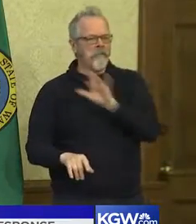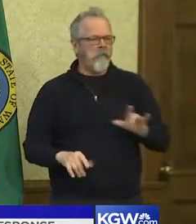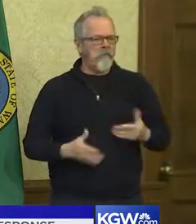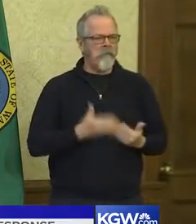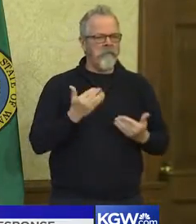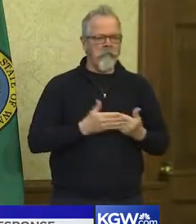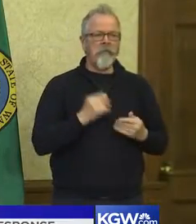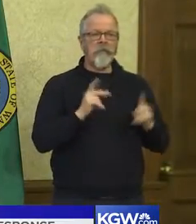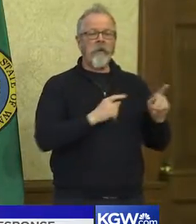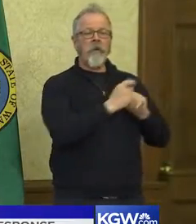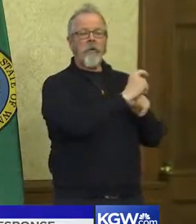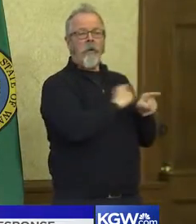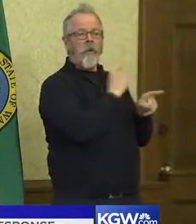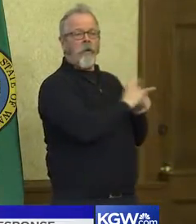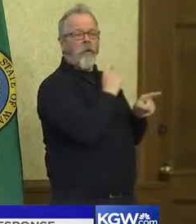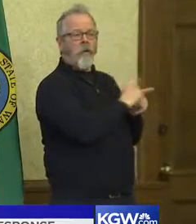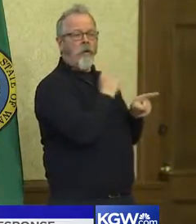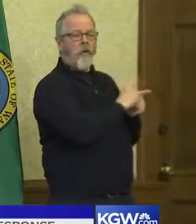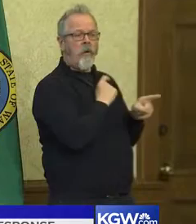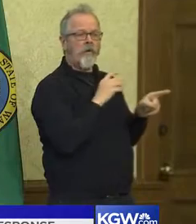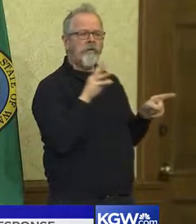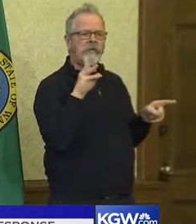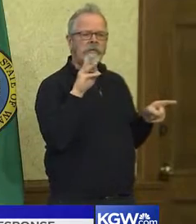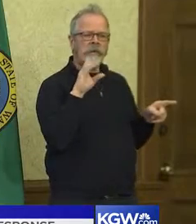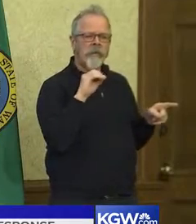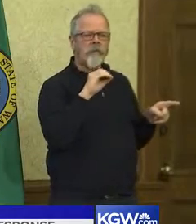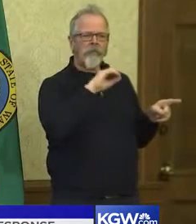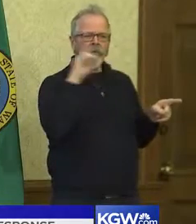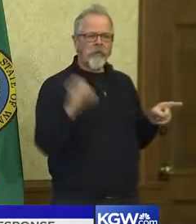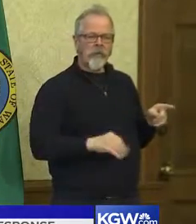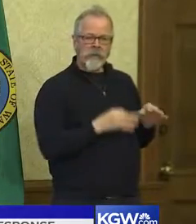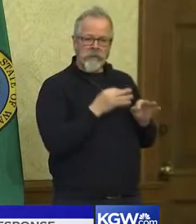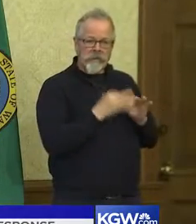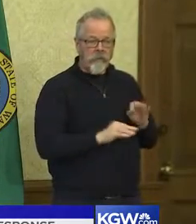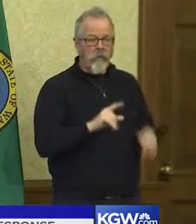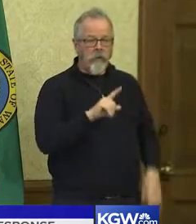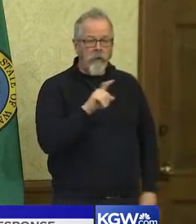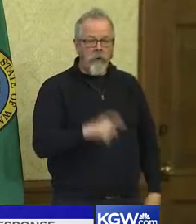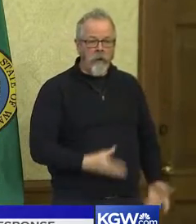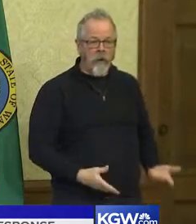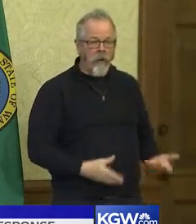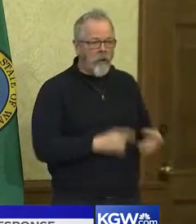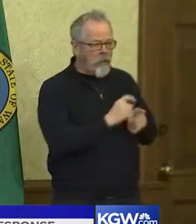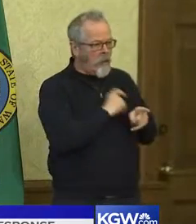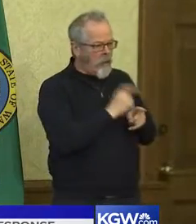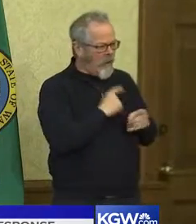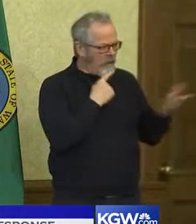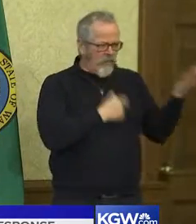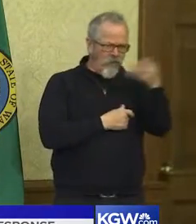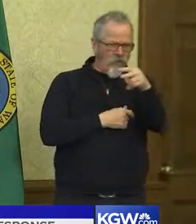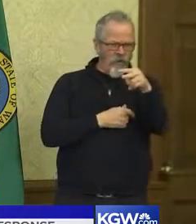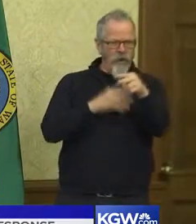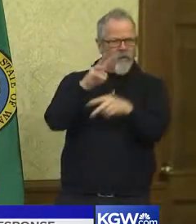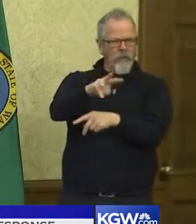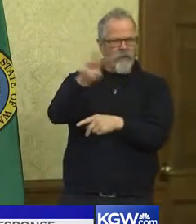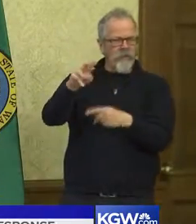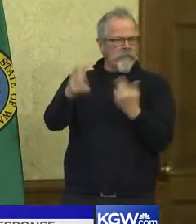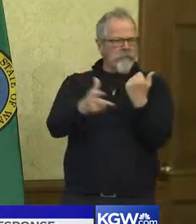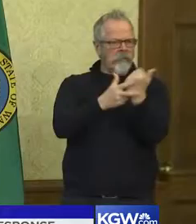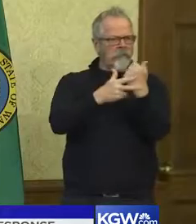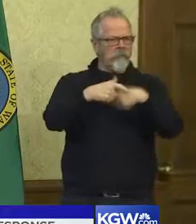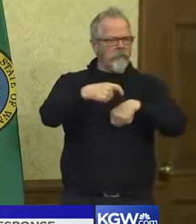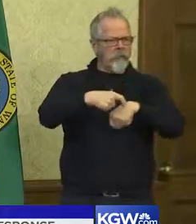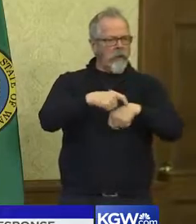The other thing that we're doing is increasing our staffing. By the end of this week, we will have over 500 people doing some form of customer